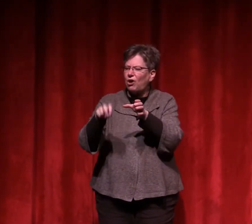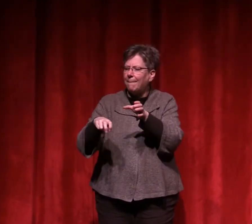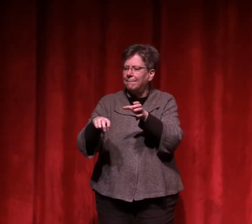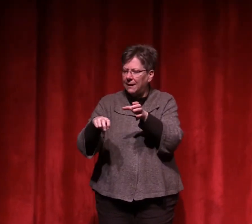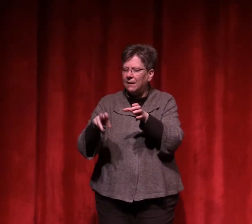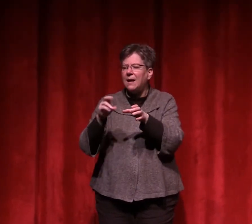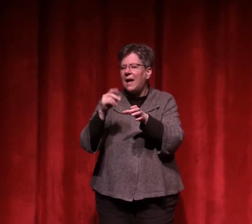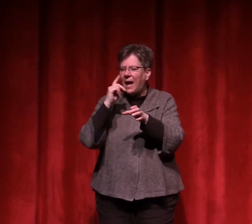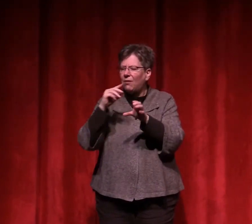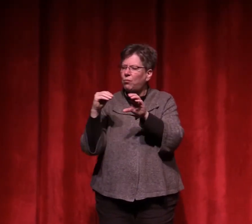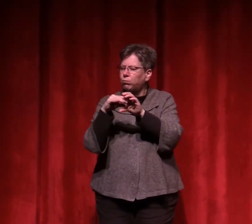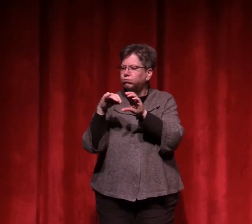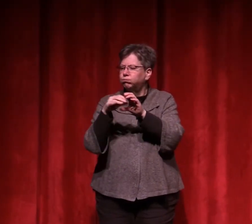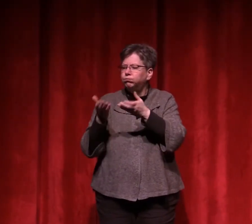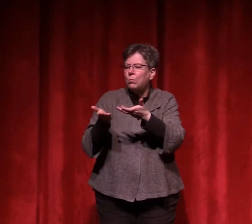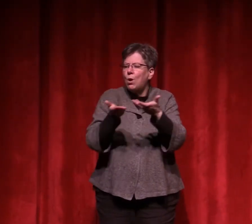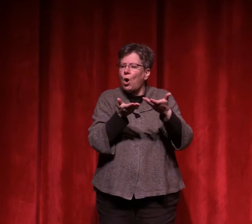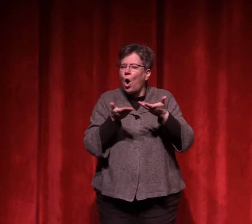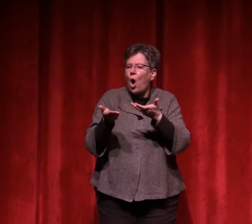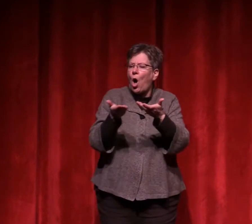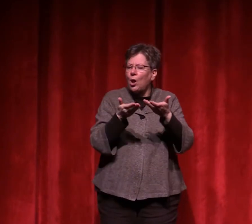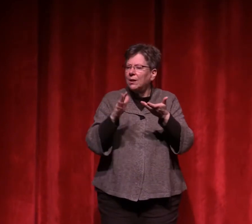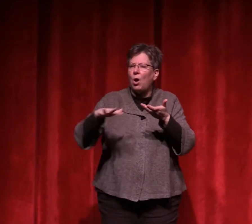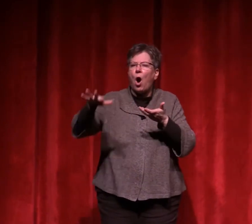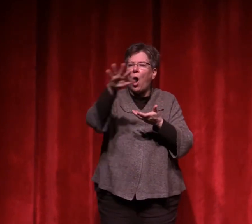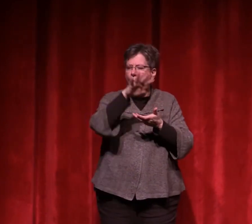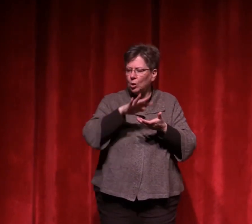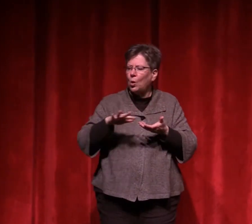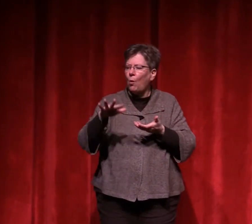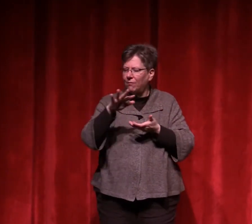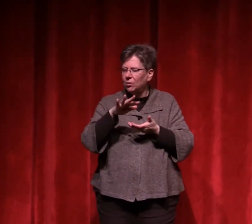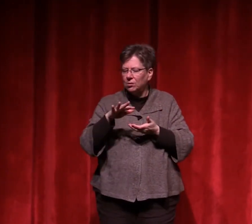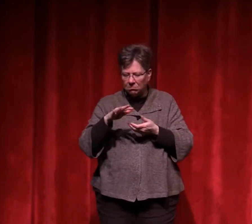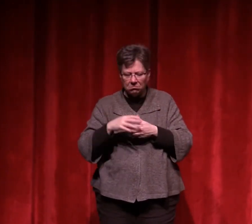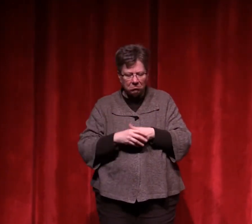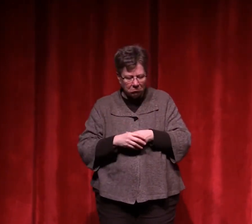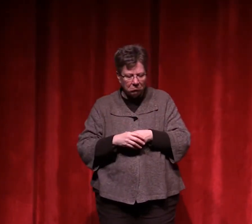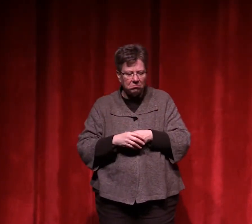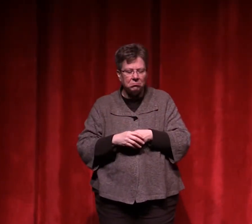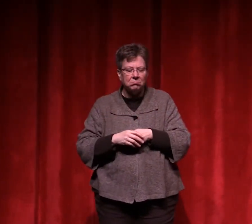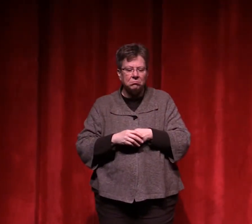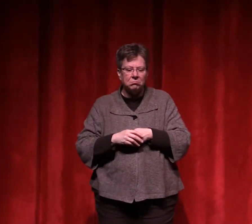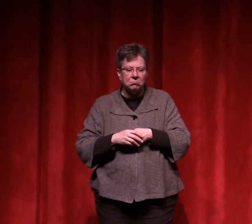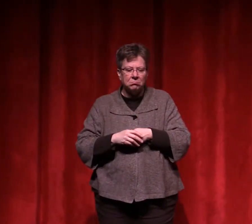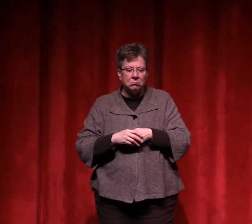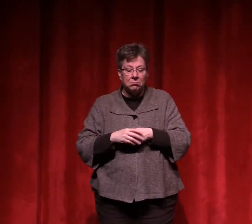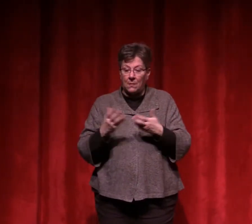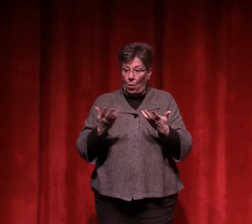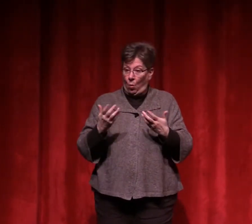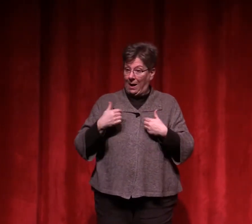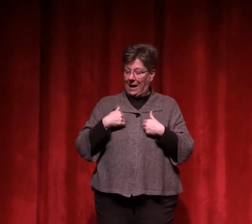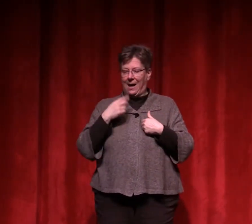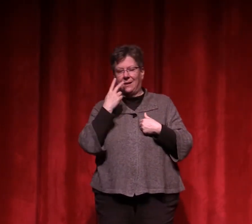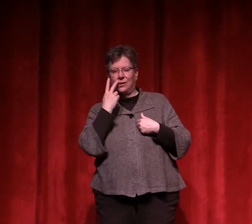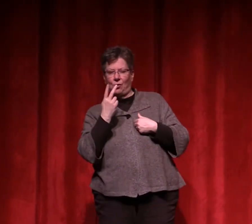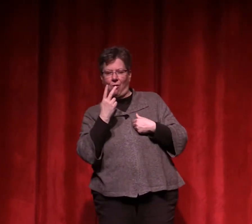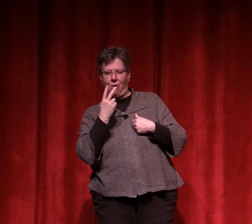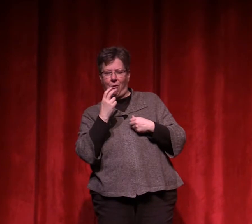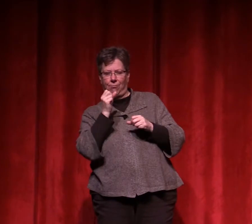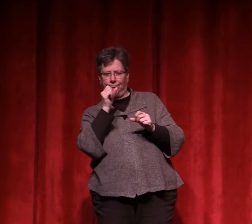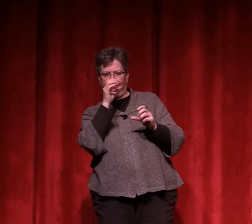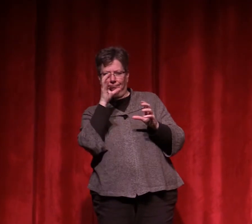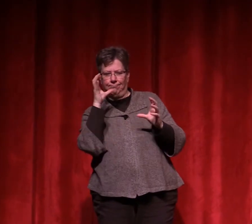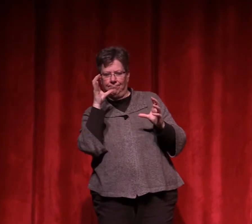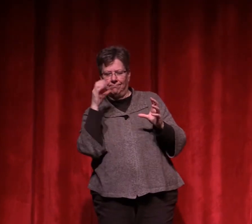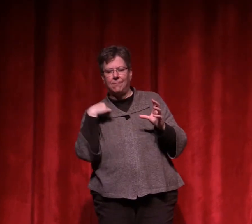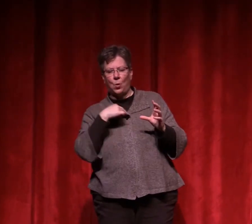and hauling cargo all over the region in very rural areas. What I saw on that night was